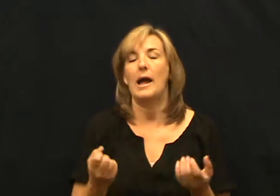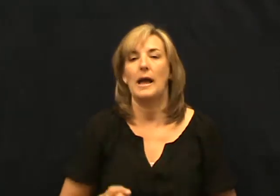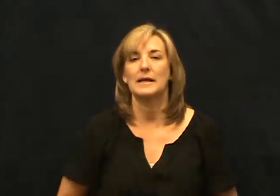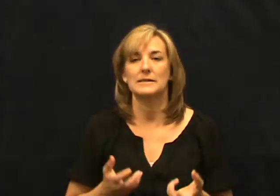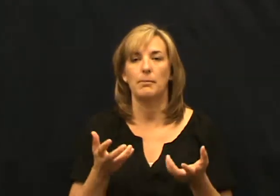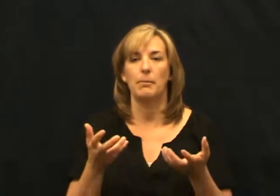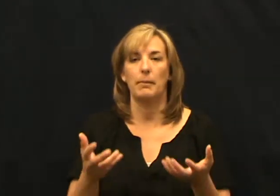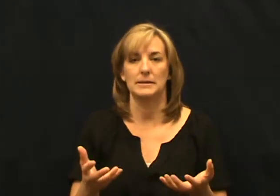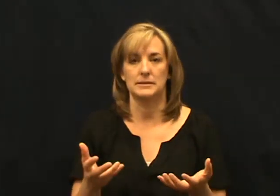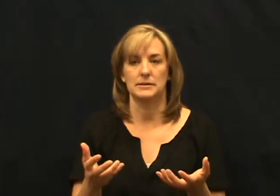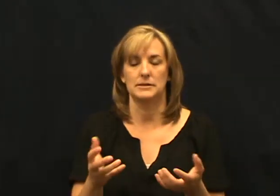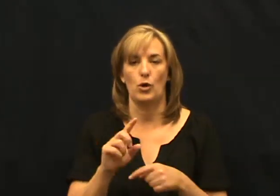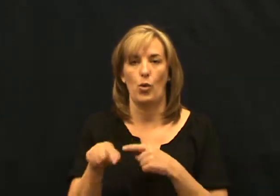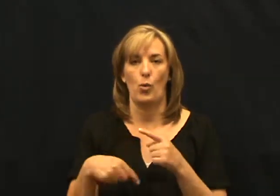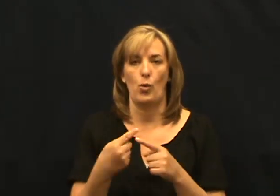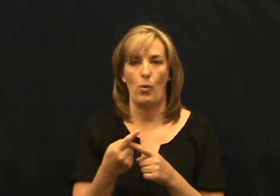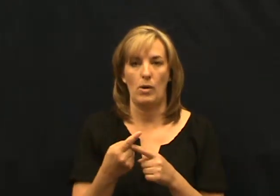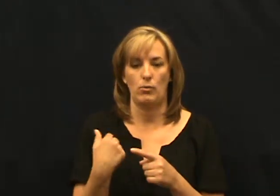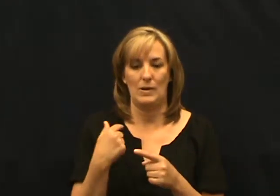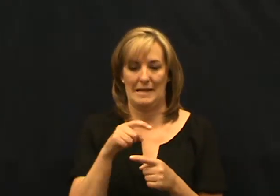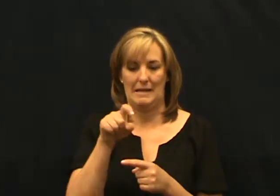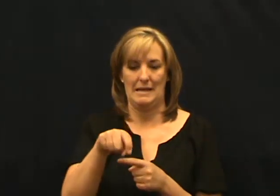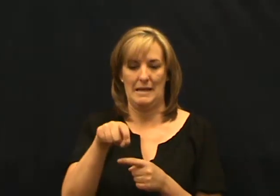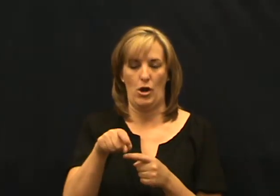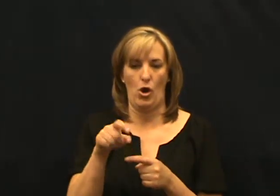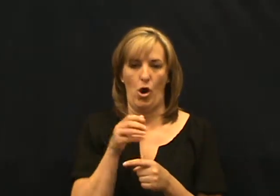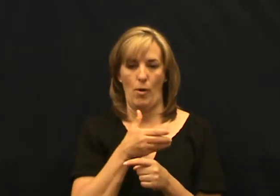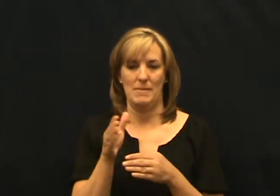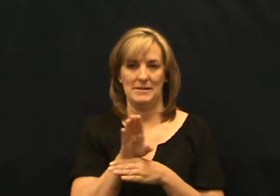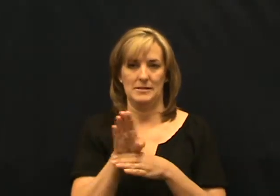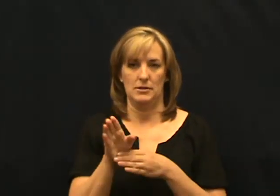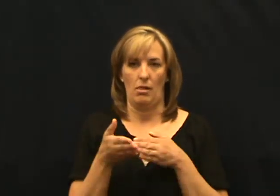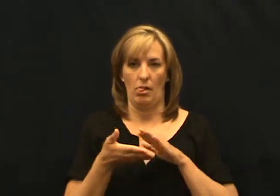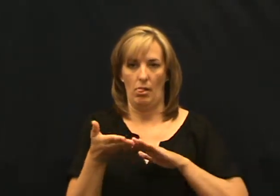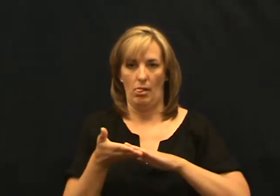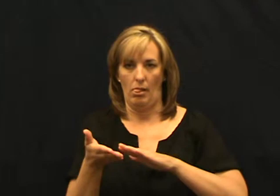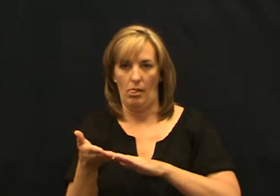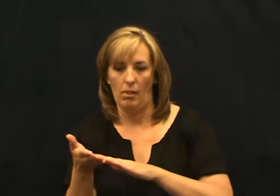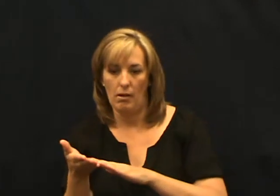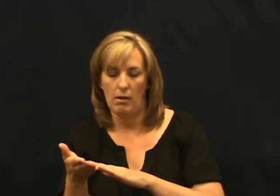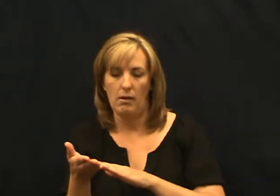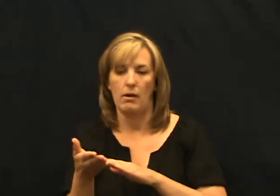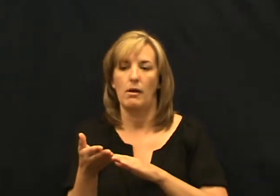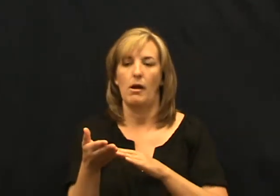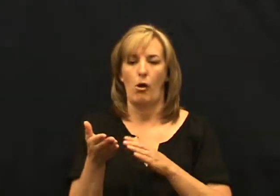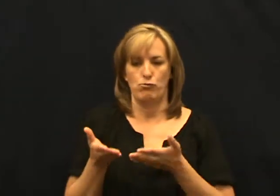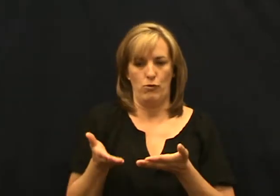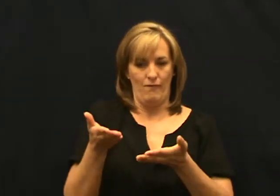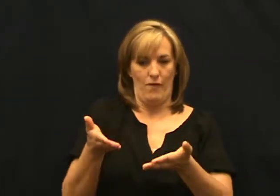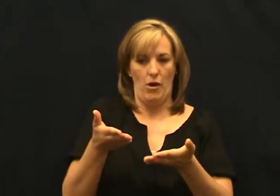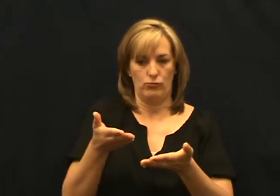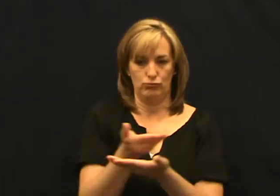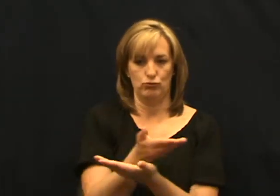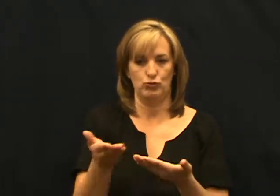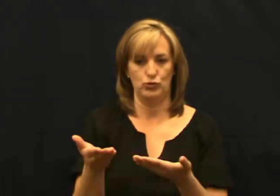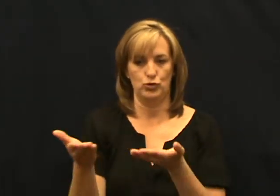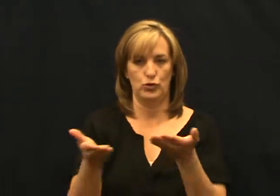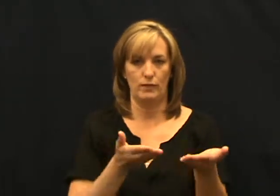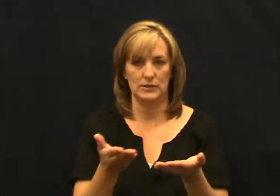to provide goods and services, and we receive revenue when we provide those goods and services. So we try to match